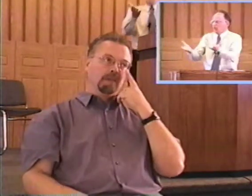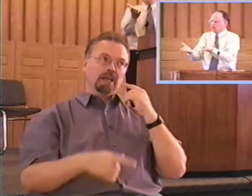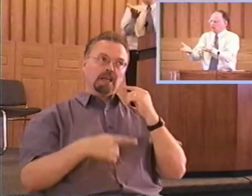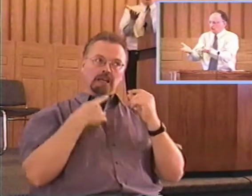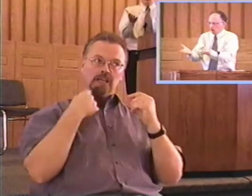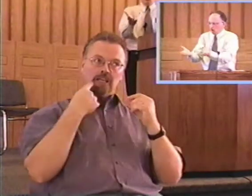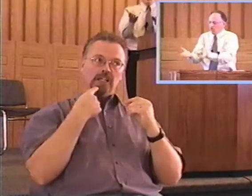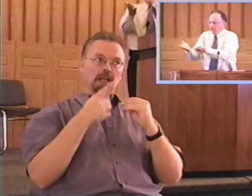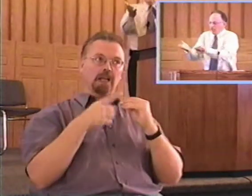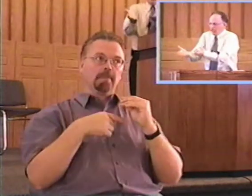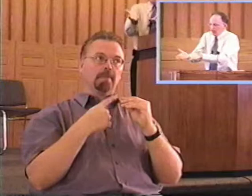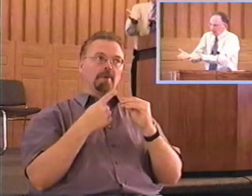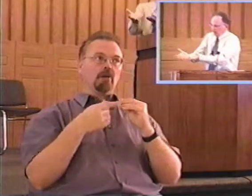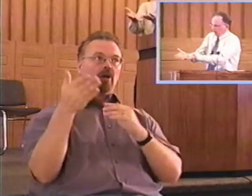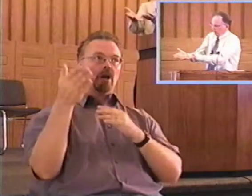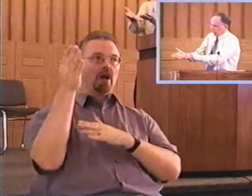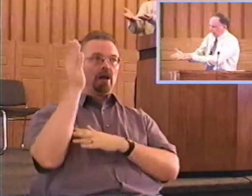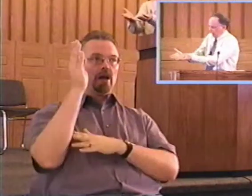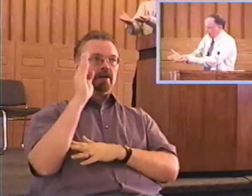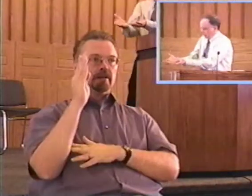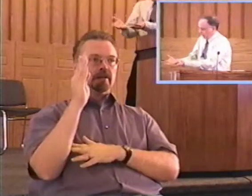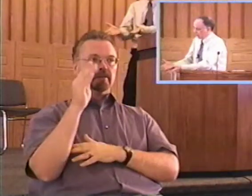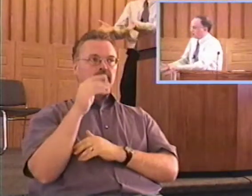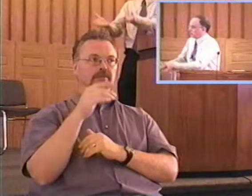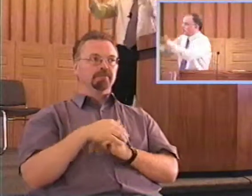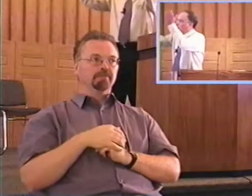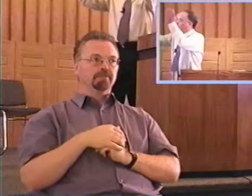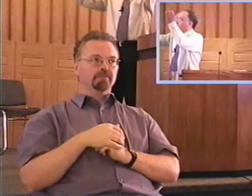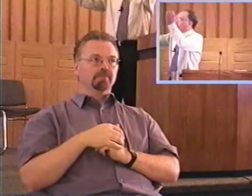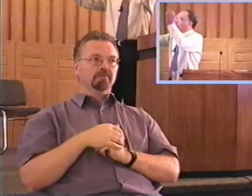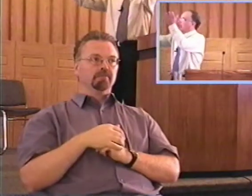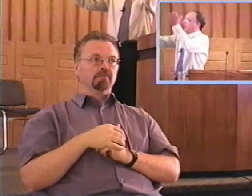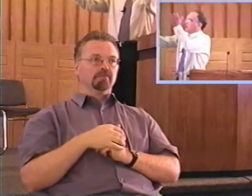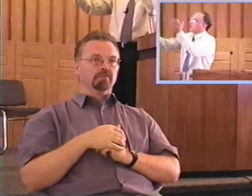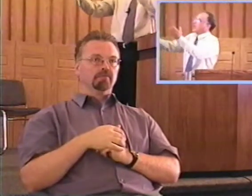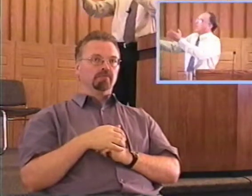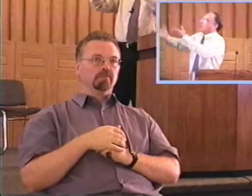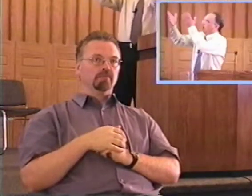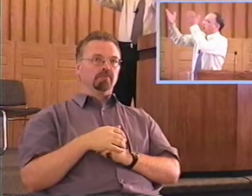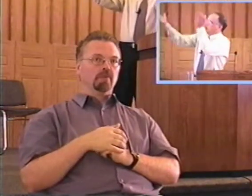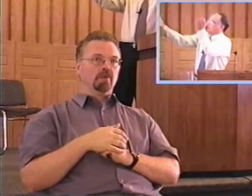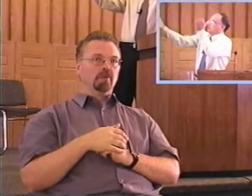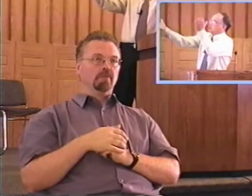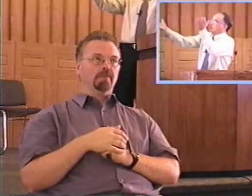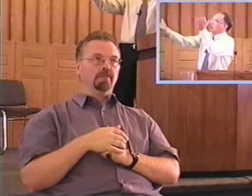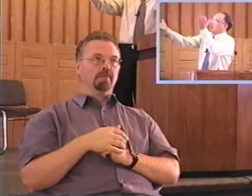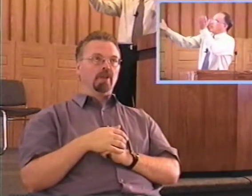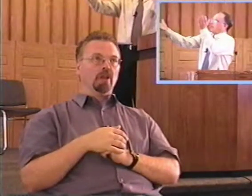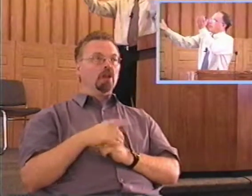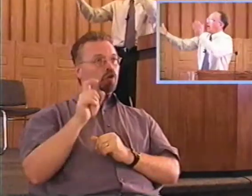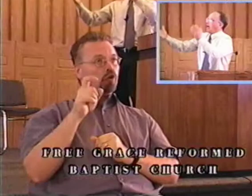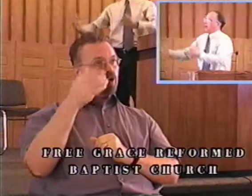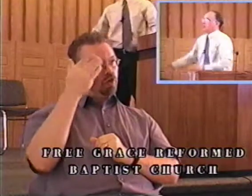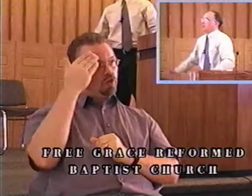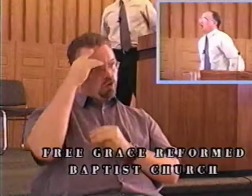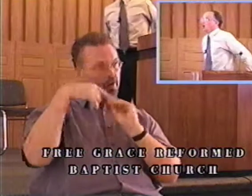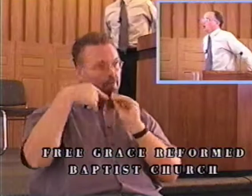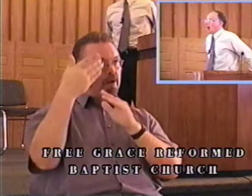Here is the antidote. The antidote to hypocrisy is to know who God is. And one of the things you need to know